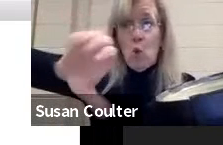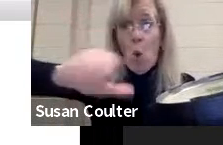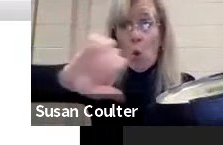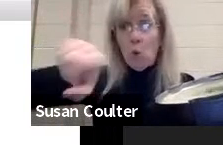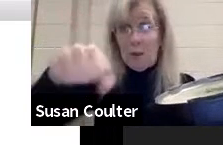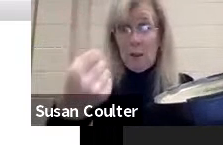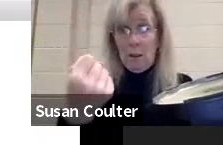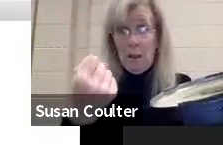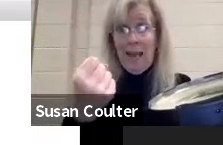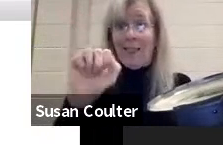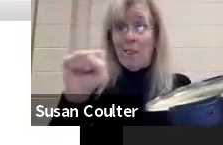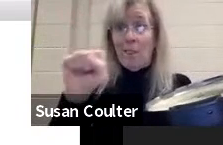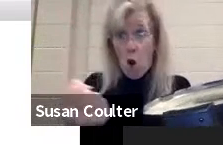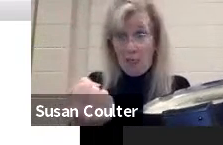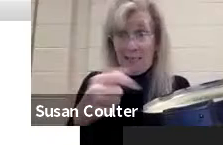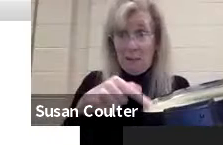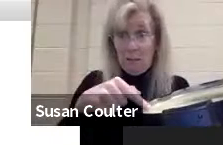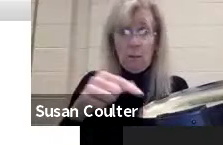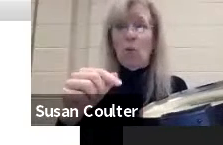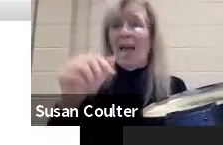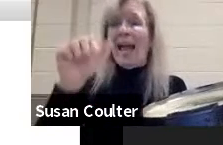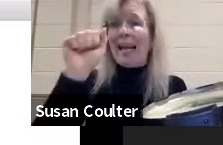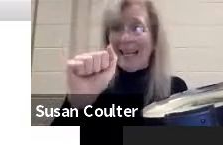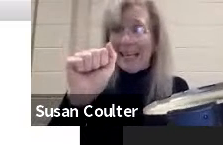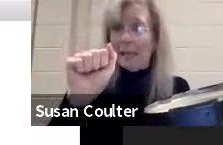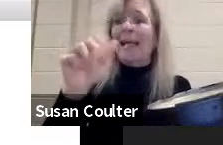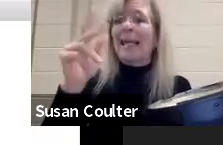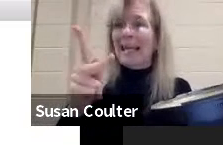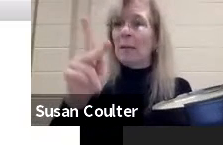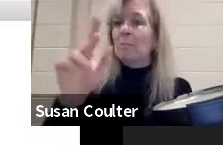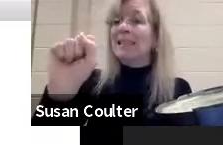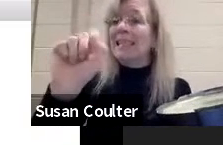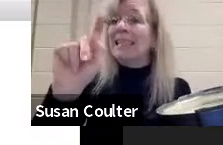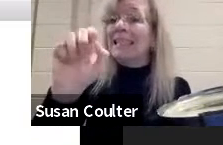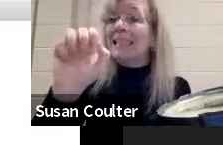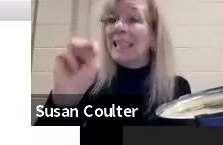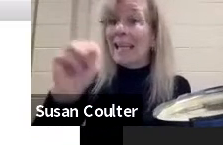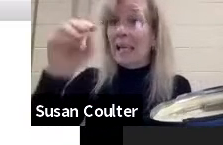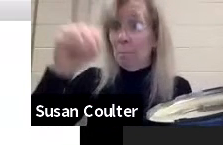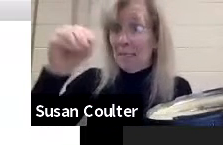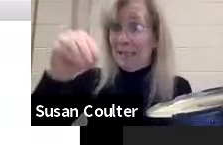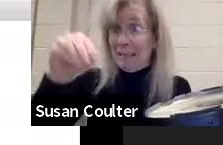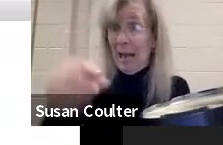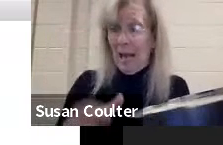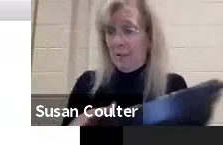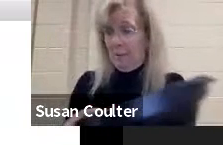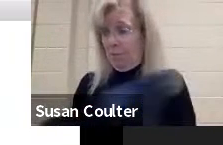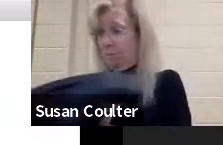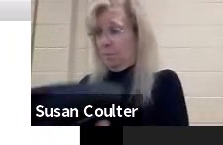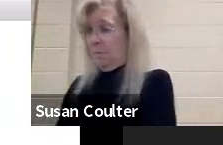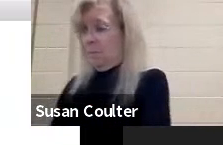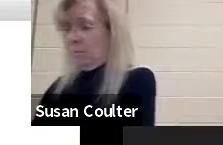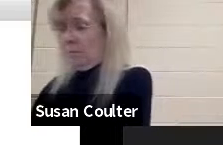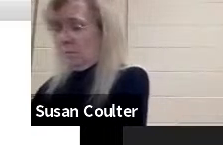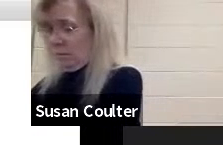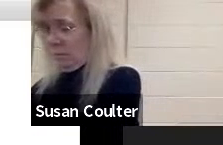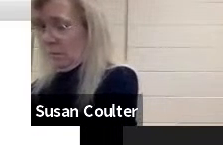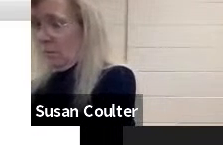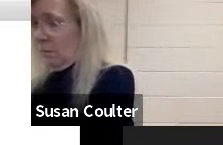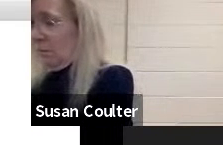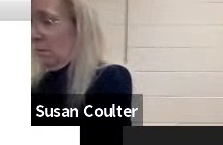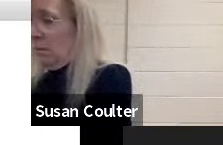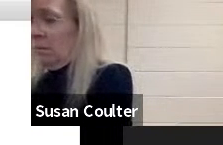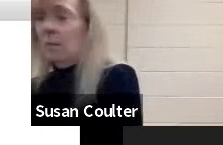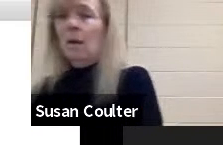when you close it and lock it. So that keeps steam inside.